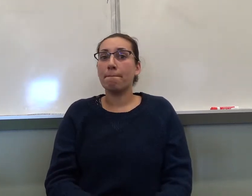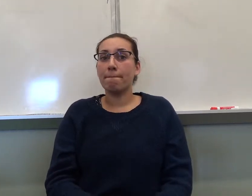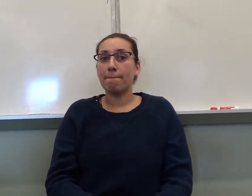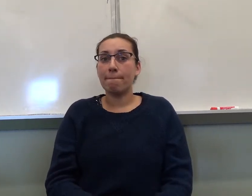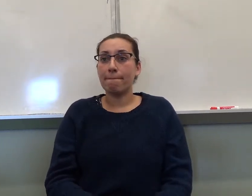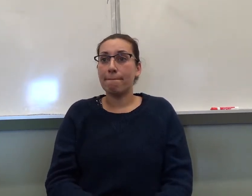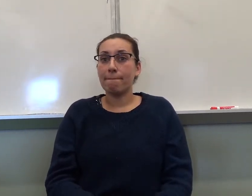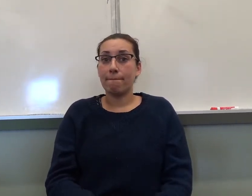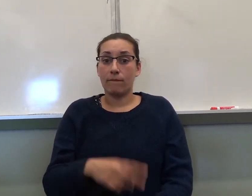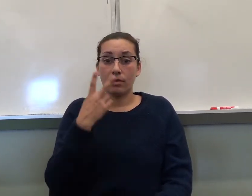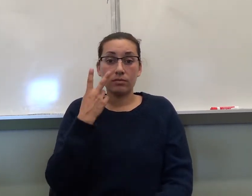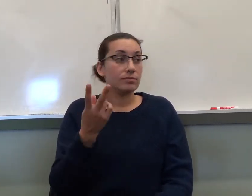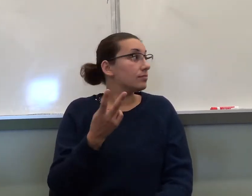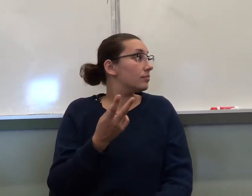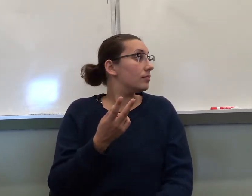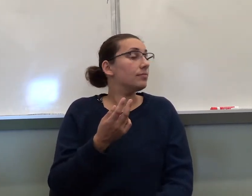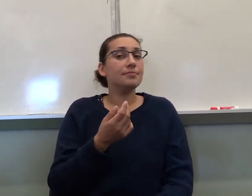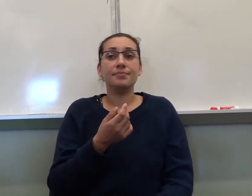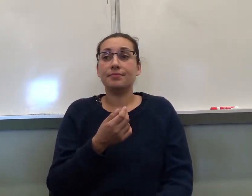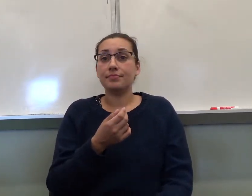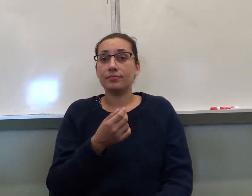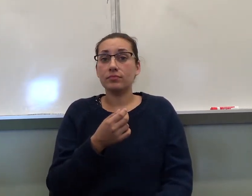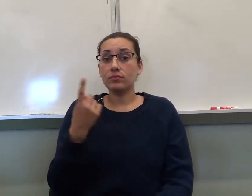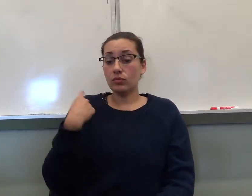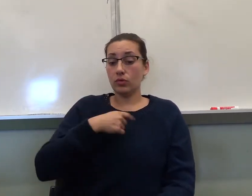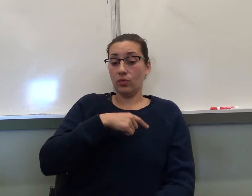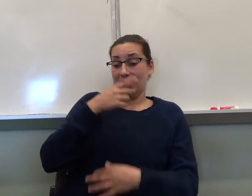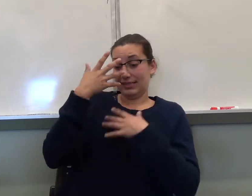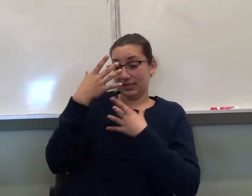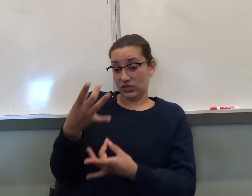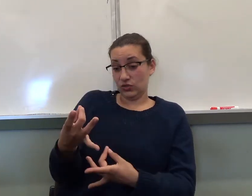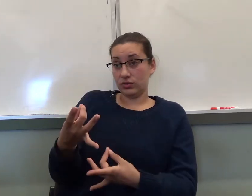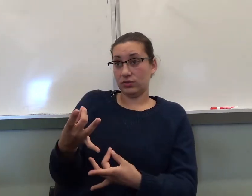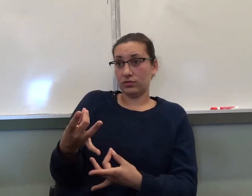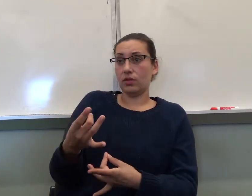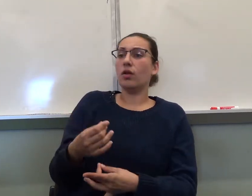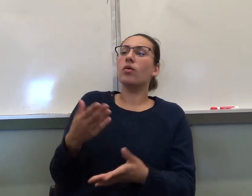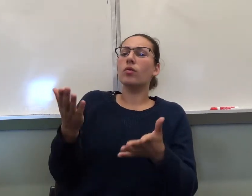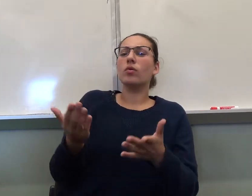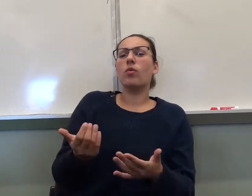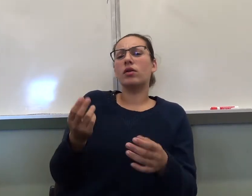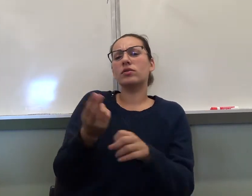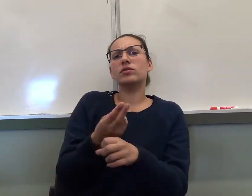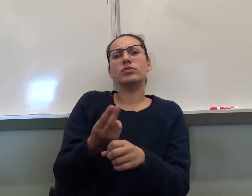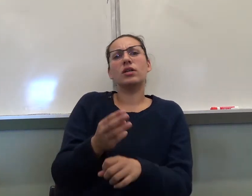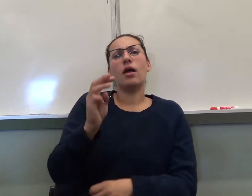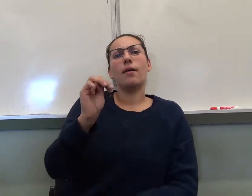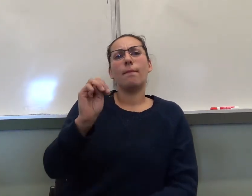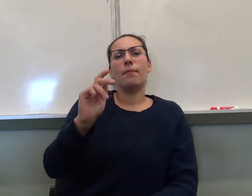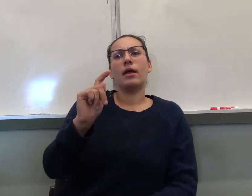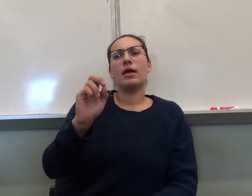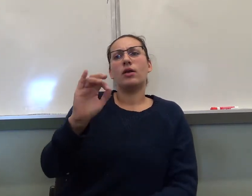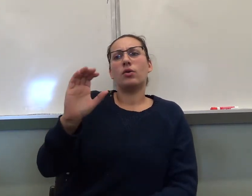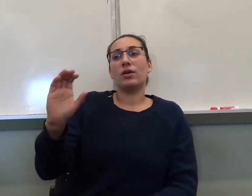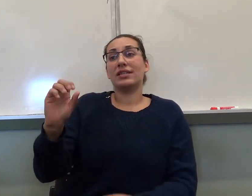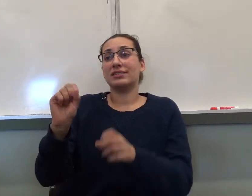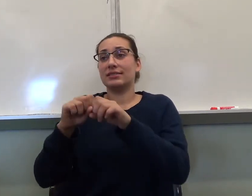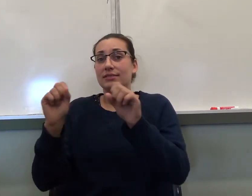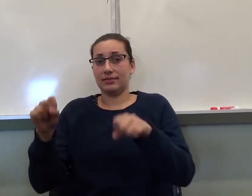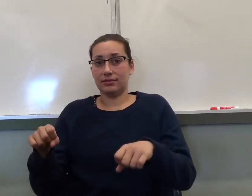as far as we're concerned, what we're really interested in here is working with the metric system in the same way we just finished with the US customary system. And that